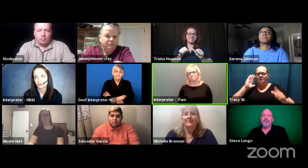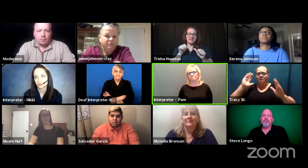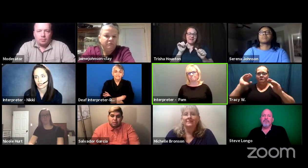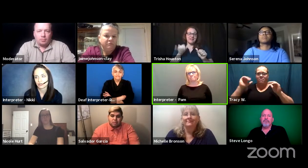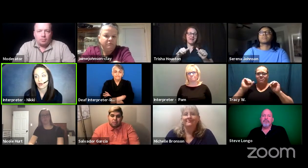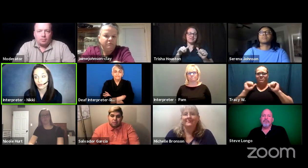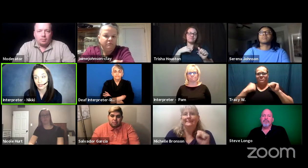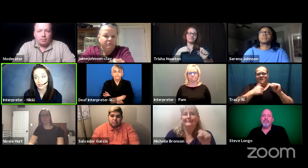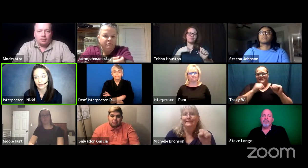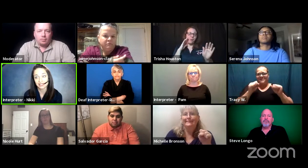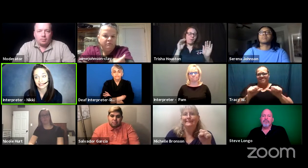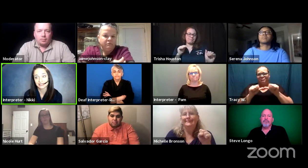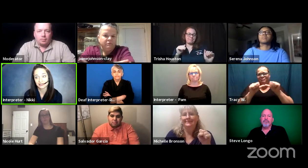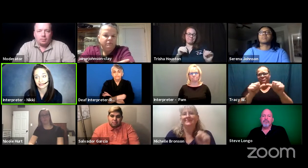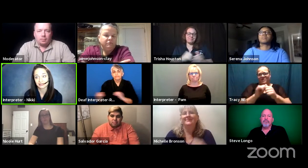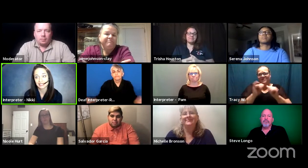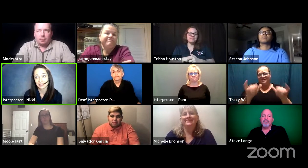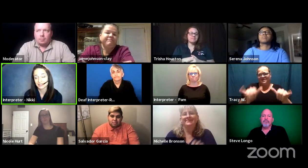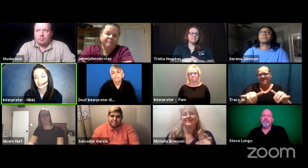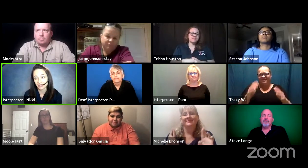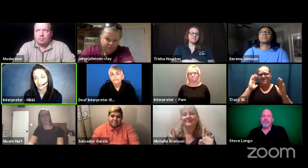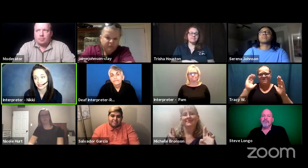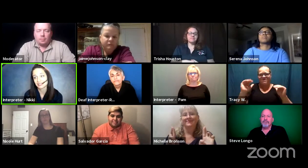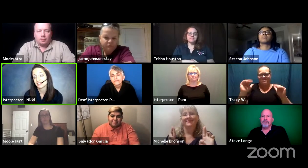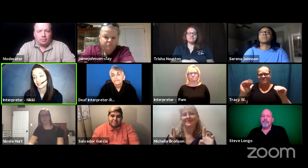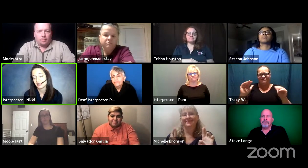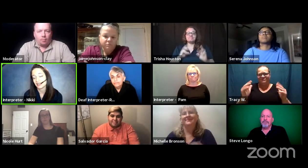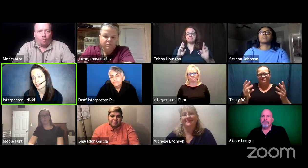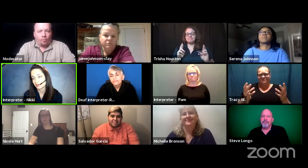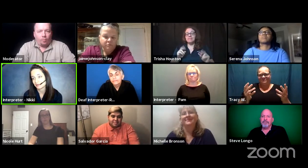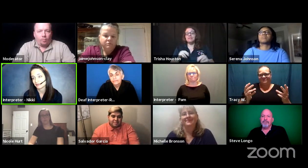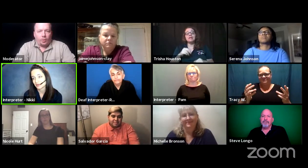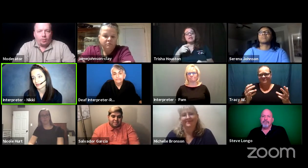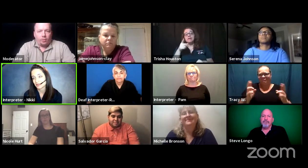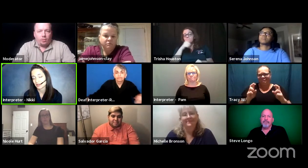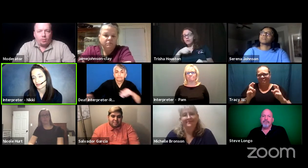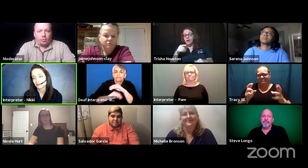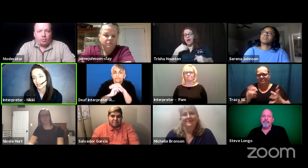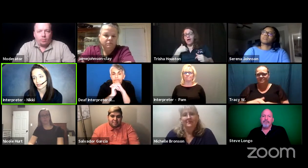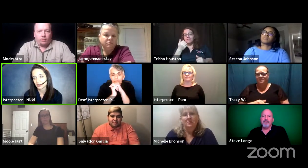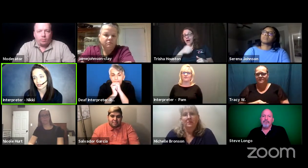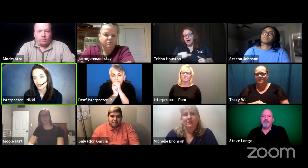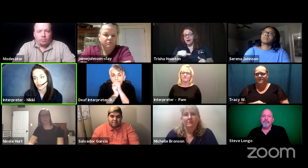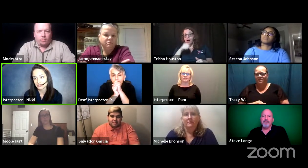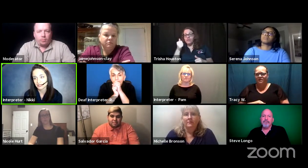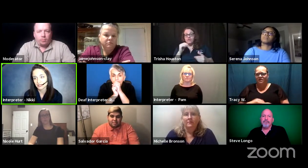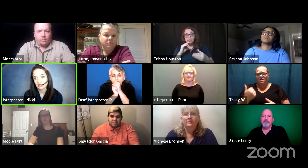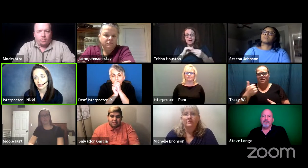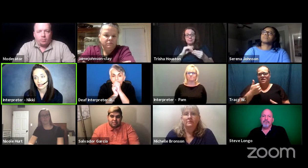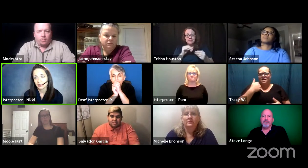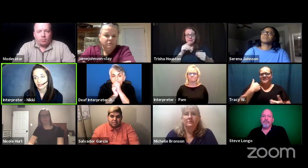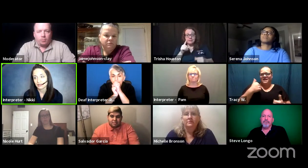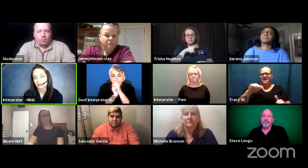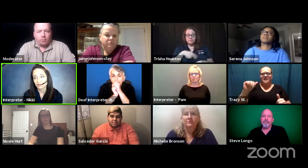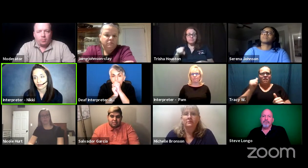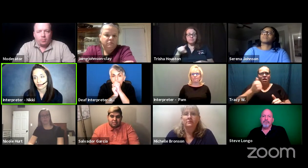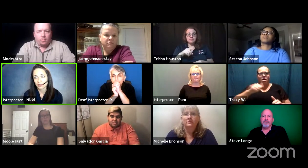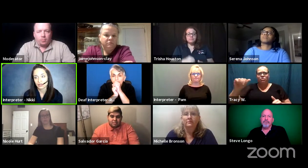Tricia, hopefully we can still keep this event. So fingers are crossed. Are there any